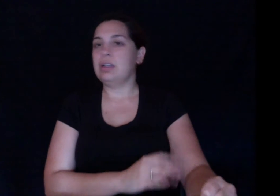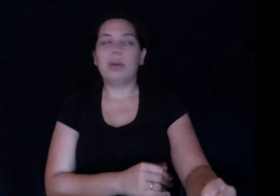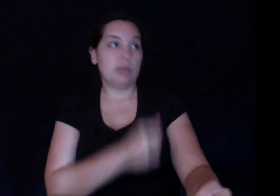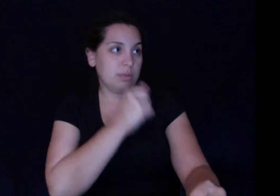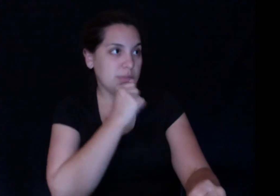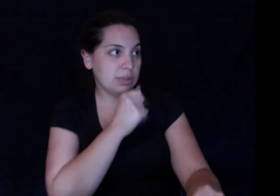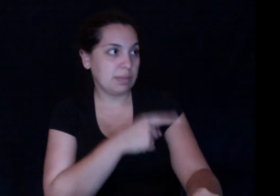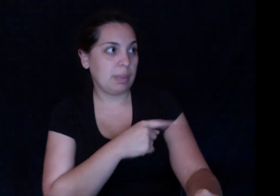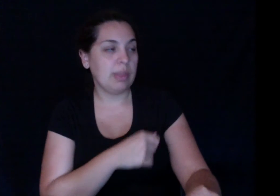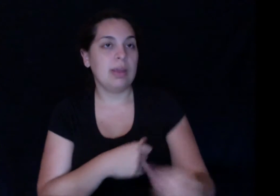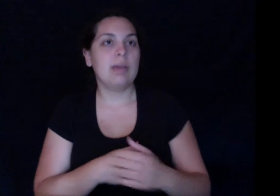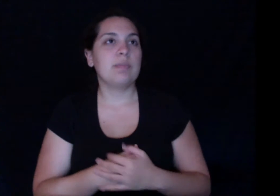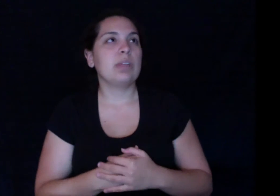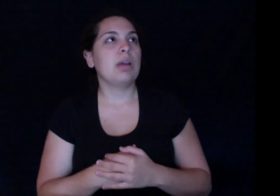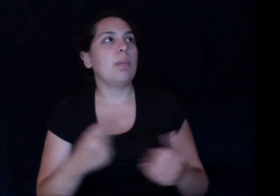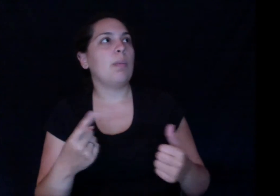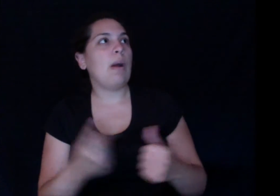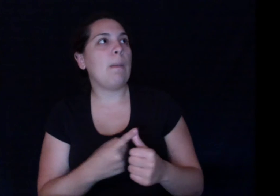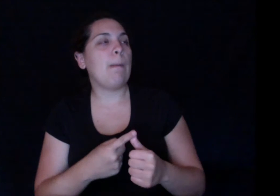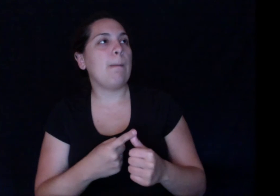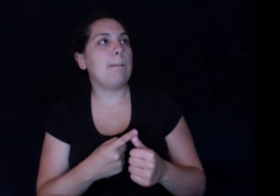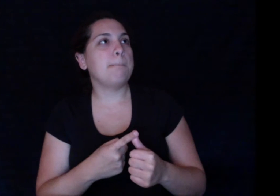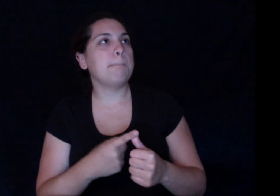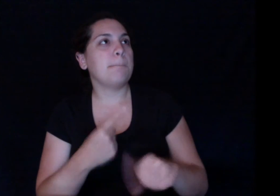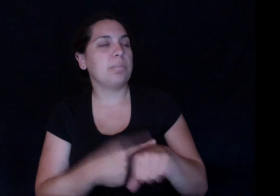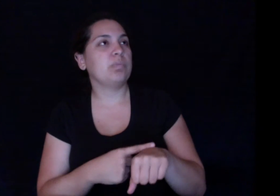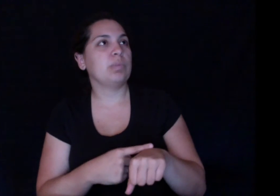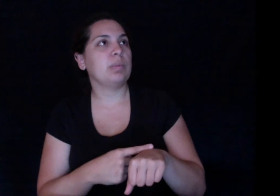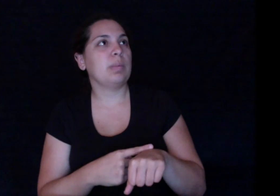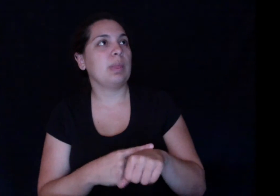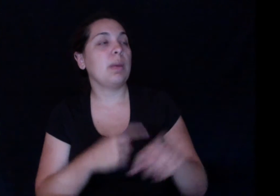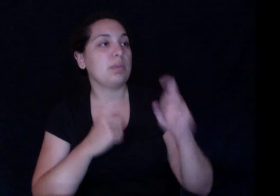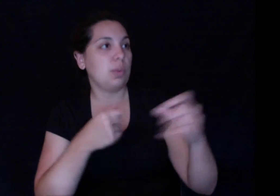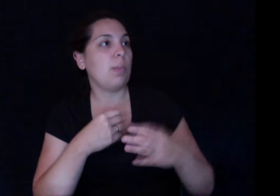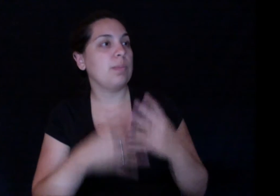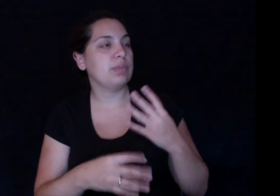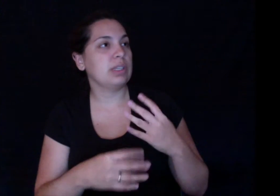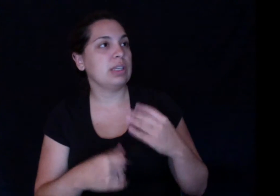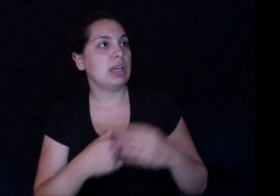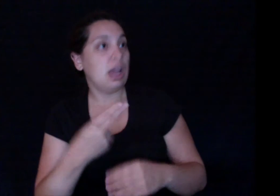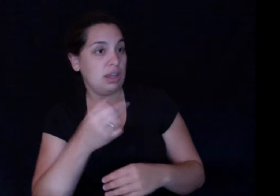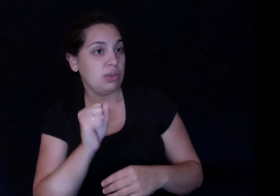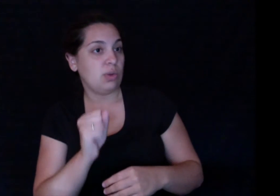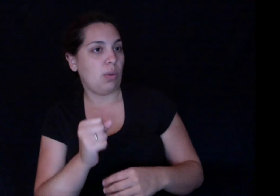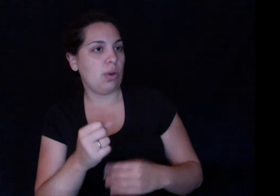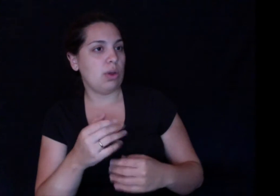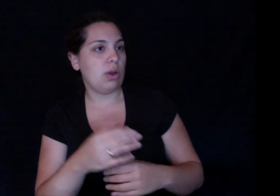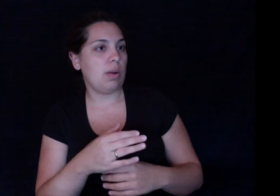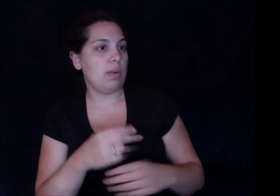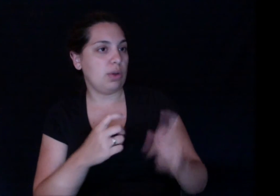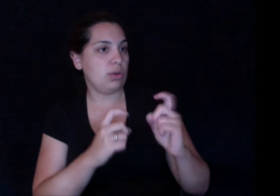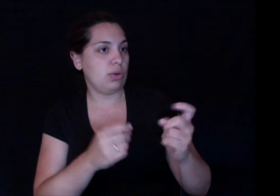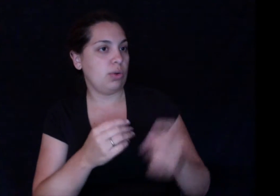up a pint of blood. Tweet a picture of yourself donating to @upvoted, which is our new official Twitter account. And if you do it in the next month, I'll send a